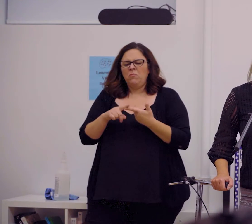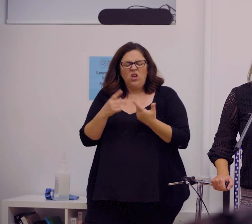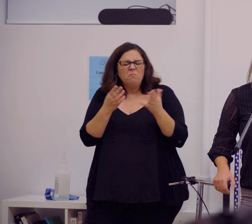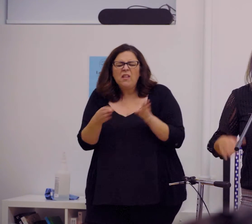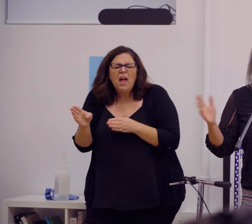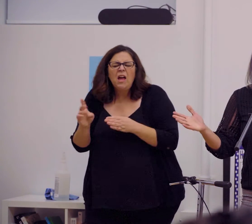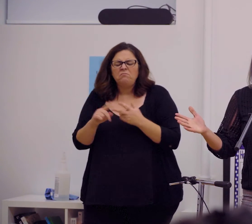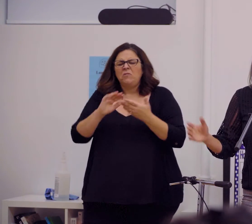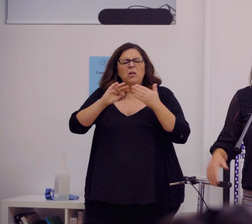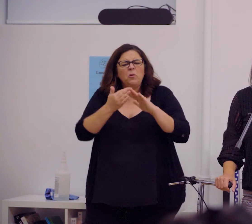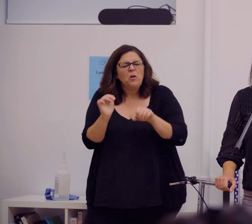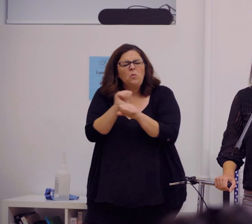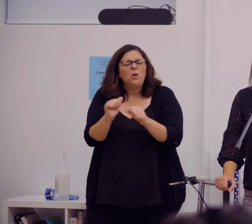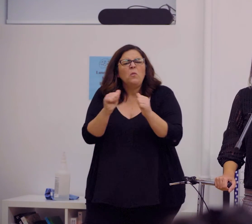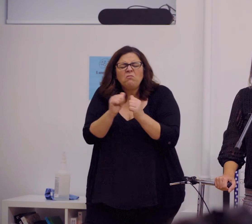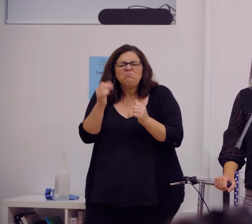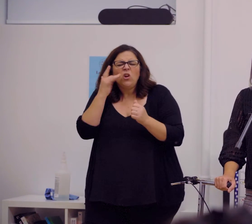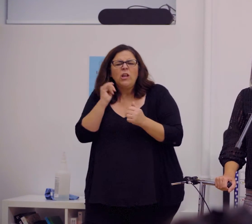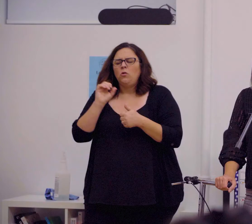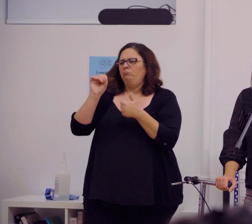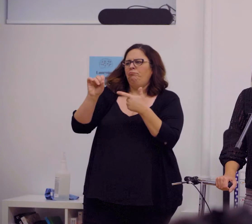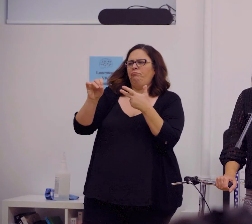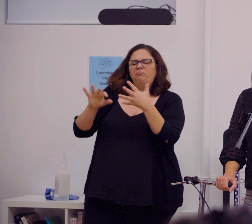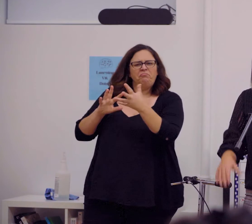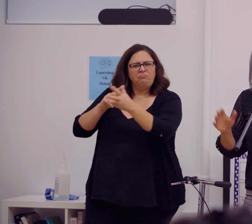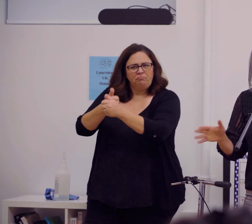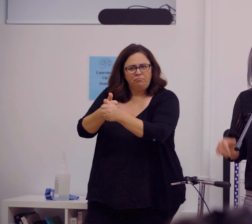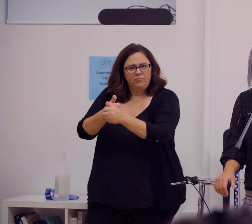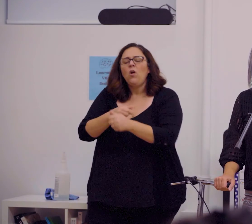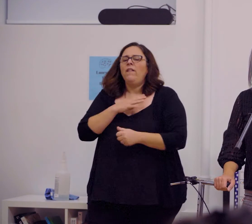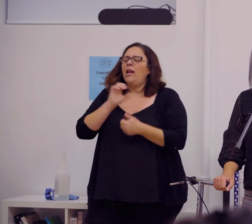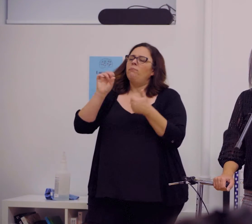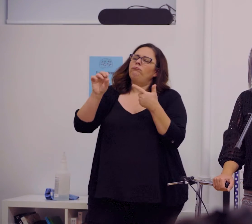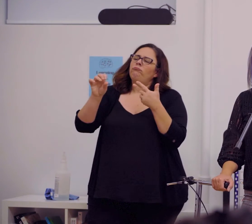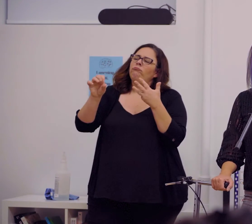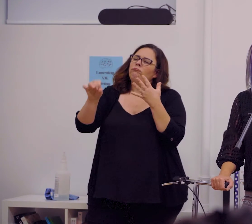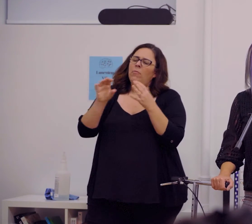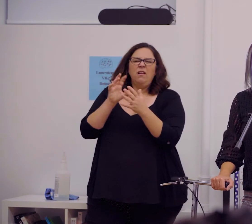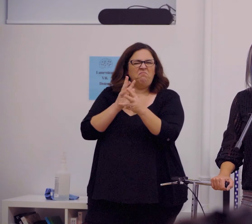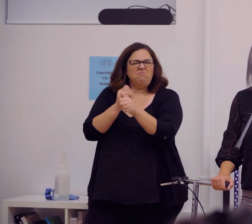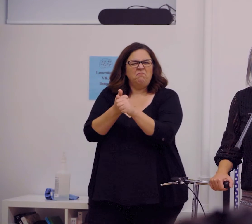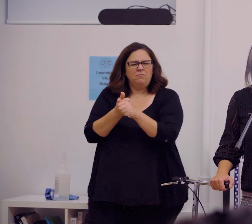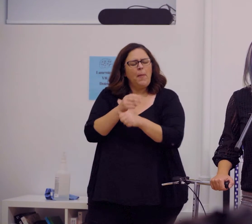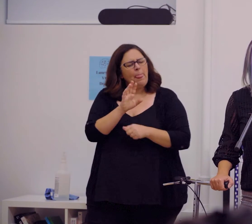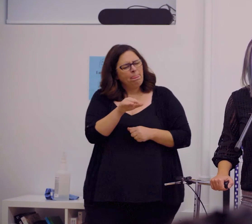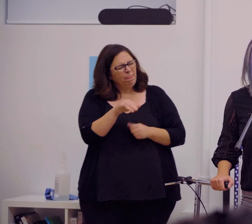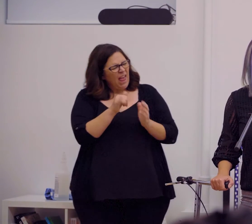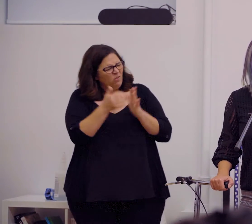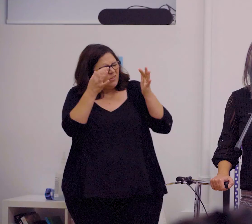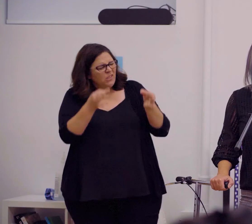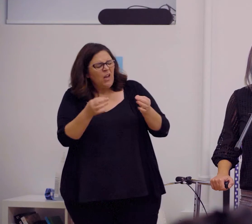that were on board, and so on. So when I finished giving him the update, he asked me, "How did you decide